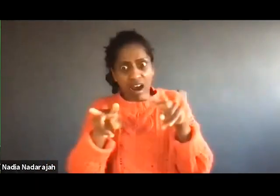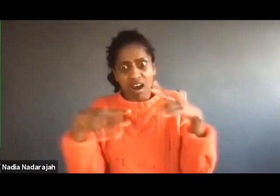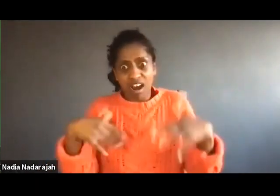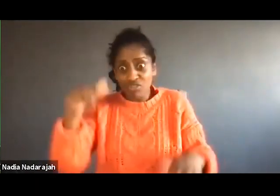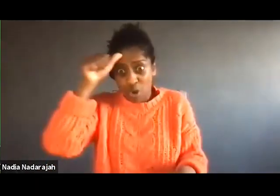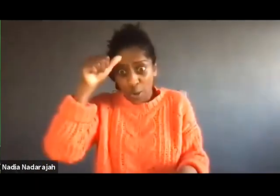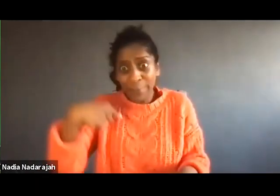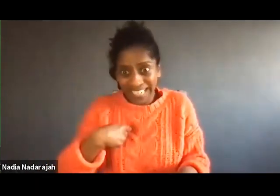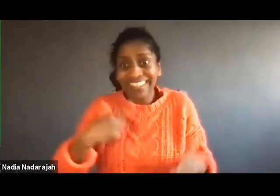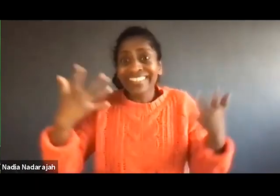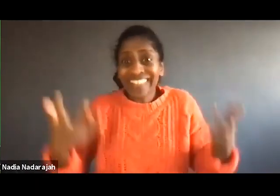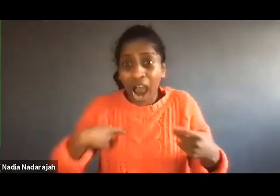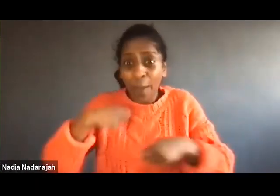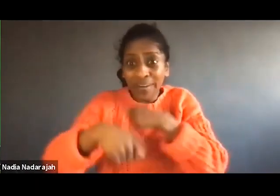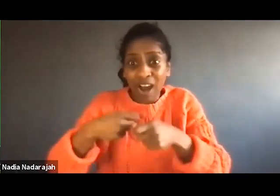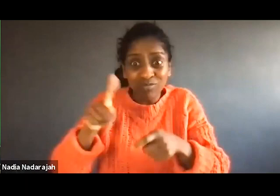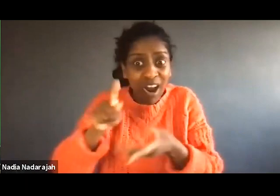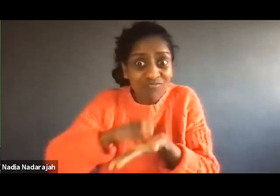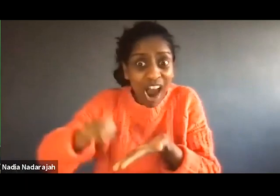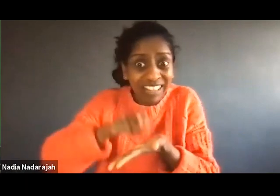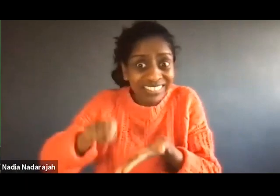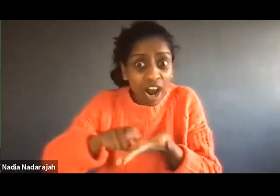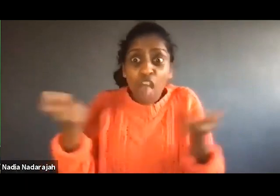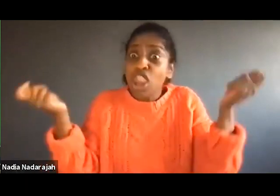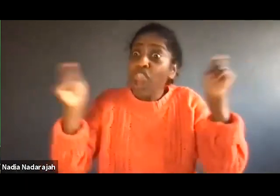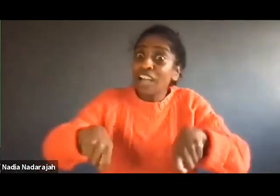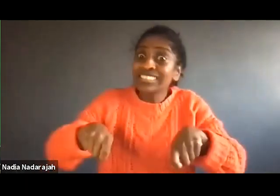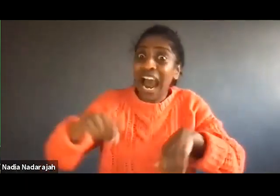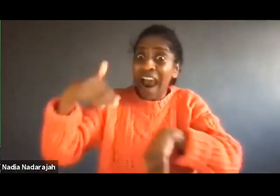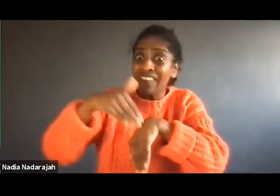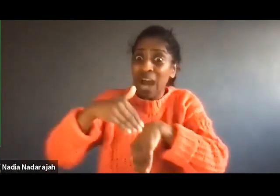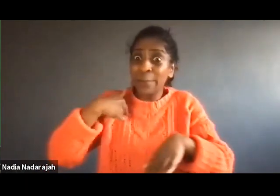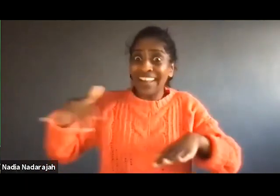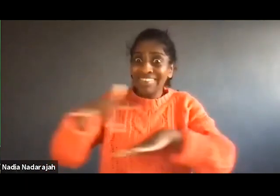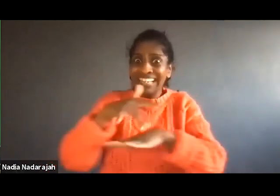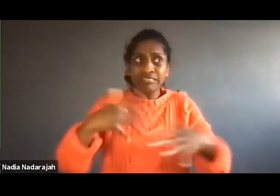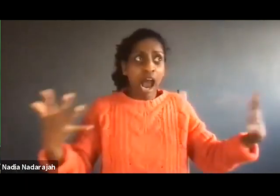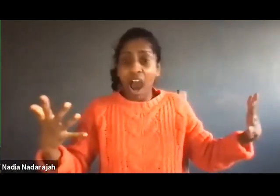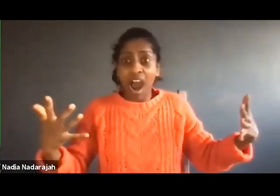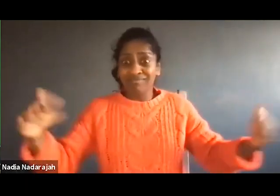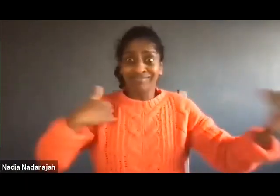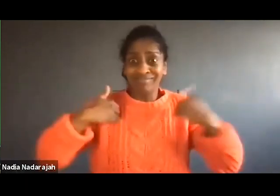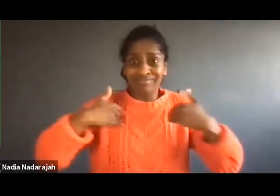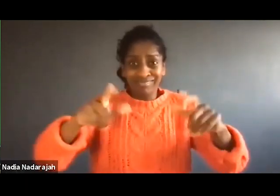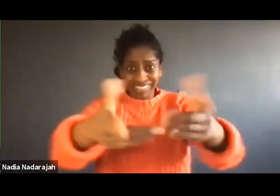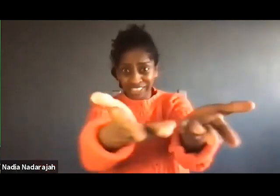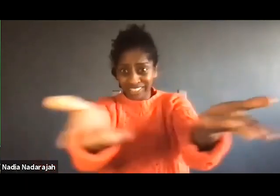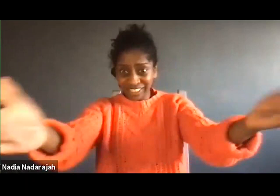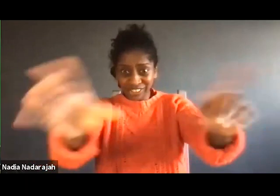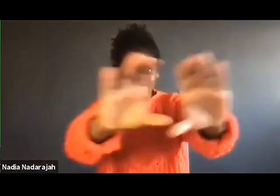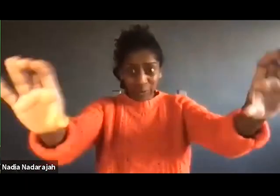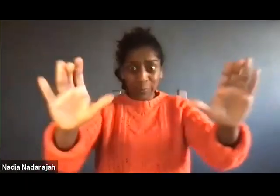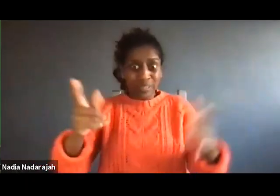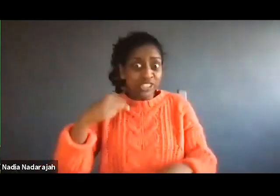have quite a strong reputation as a deaf actress. Lots of theatre goers know me. I've been writing throughout lockdown as well,